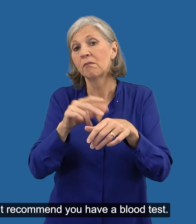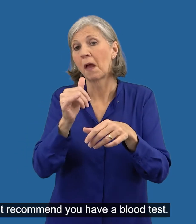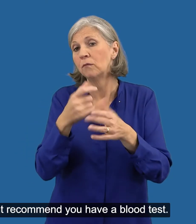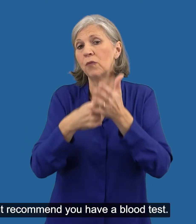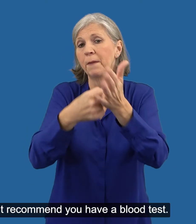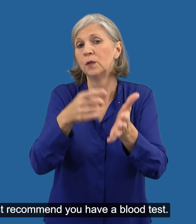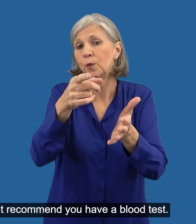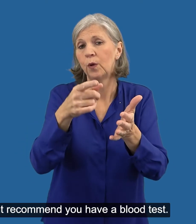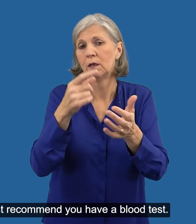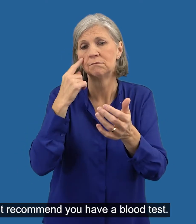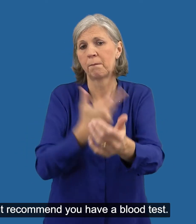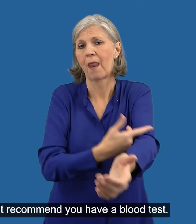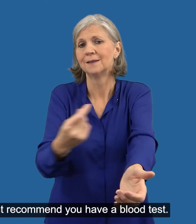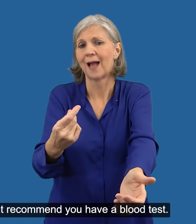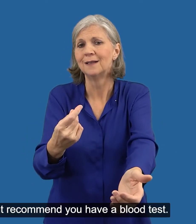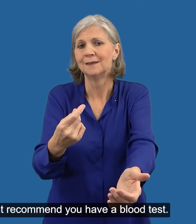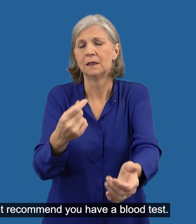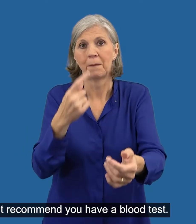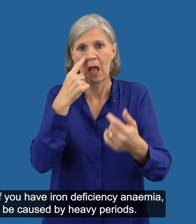Your doctor might recommend you to have a blood test.